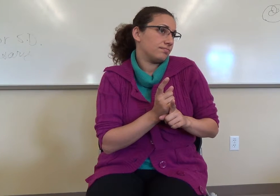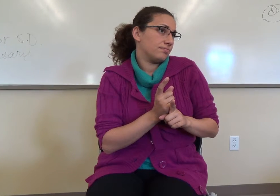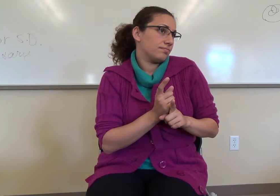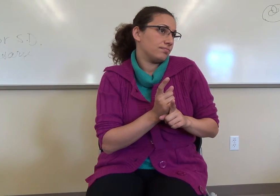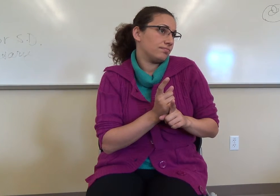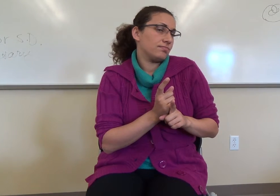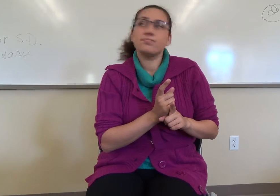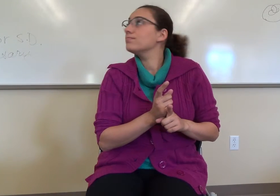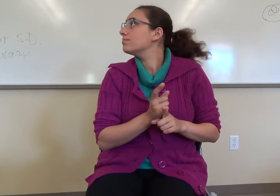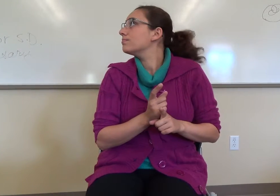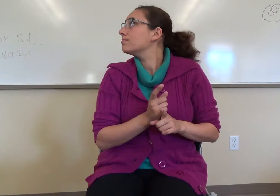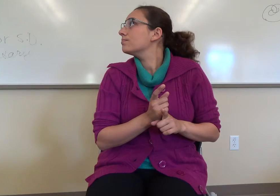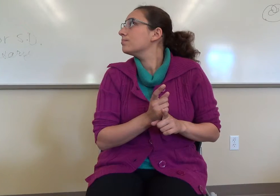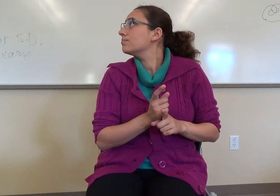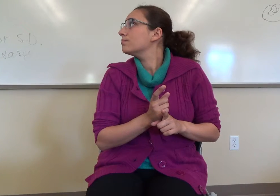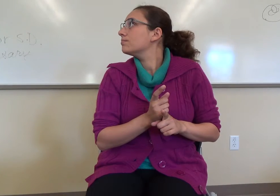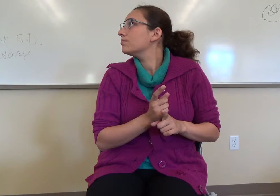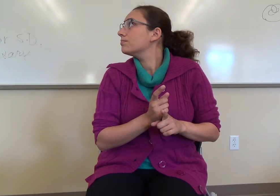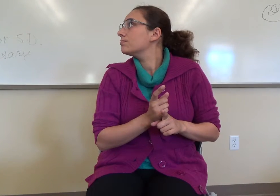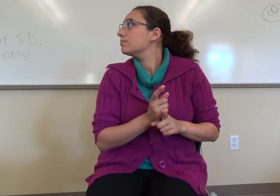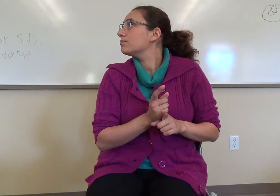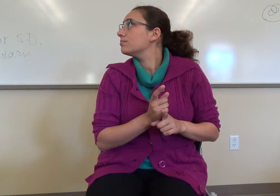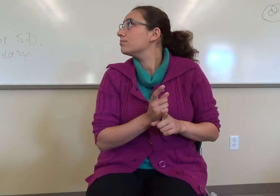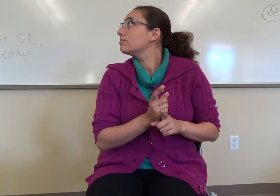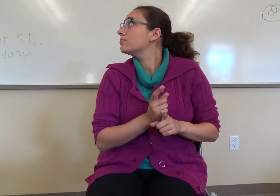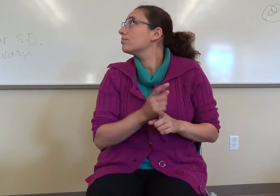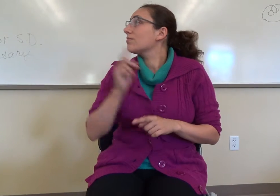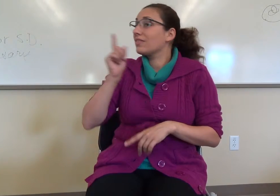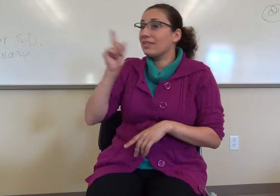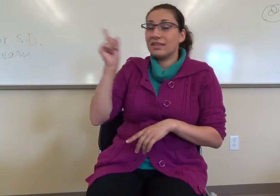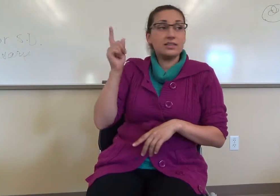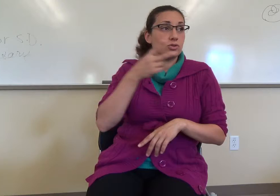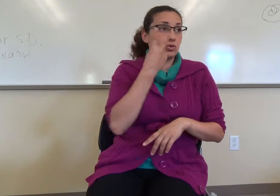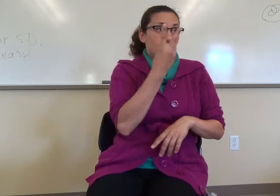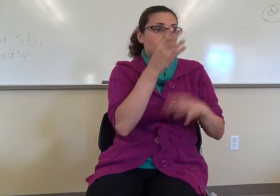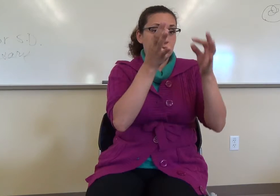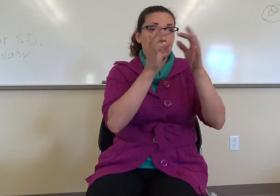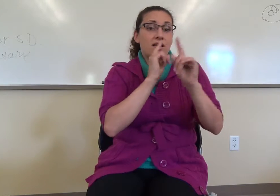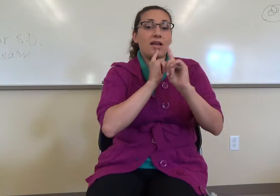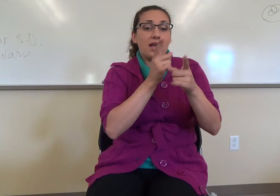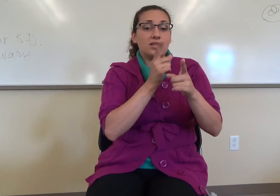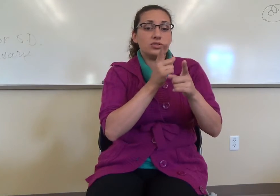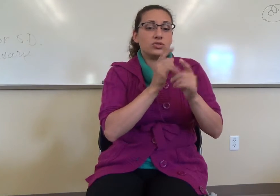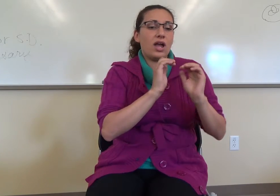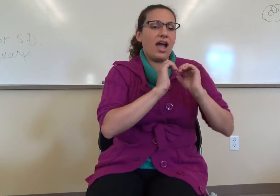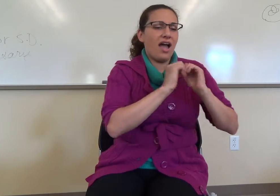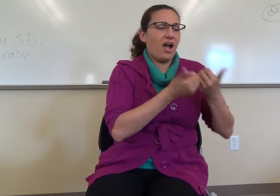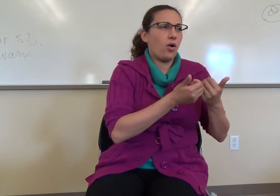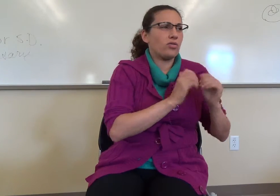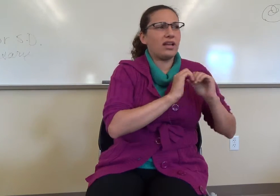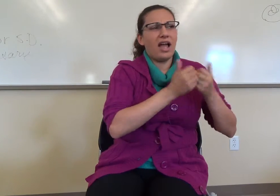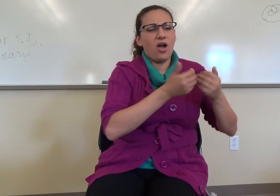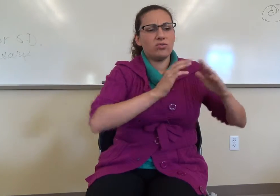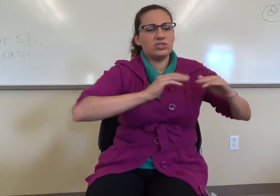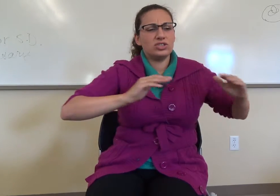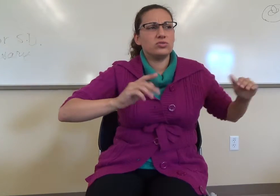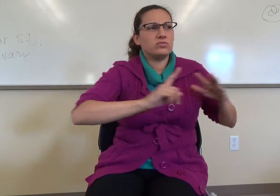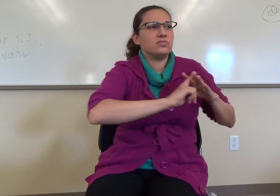here, but then these two answer the how. How are children getting out of there by